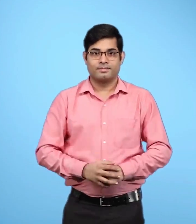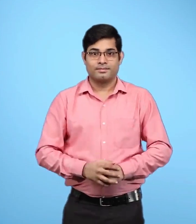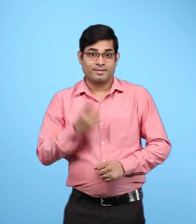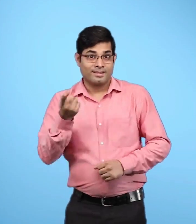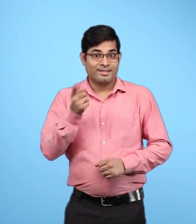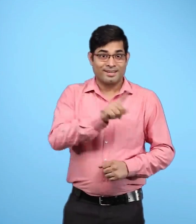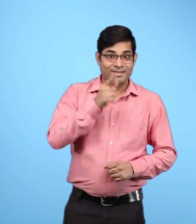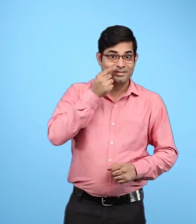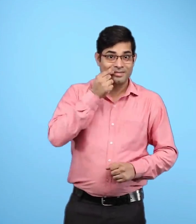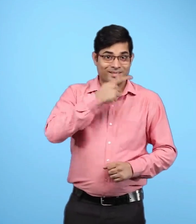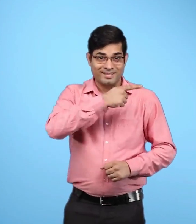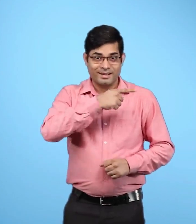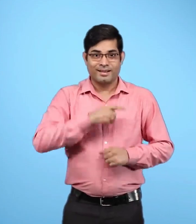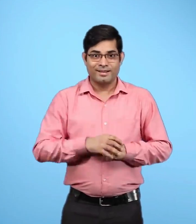Boy 2, Aftab.